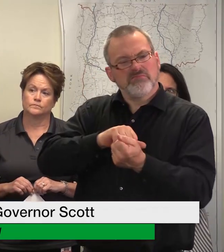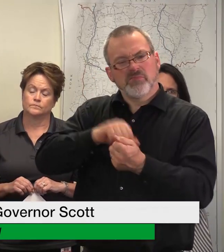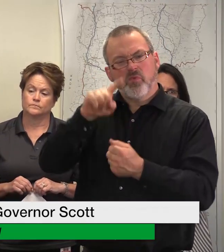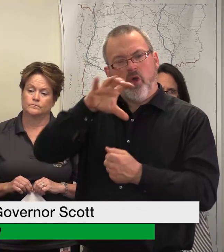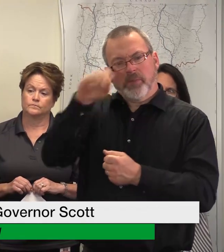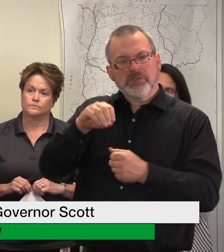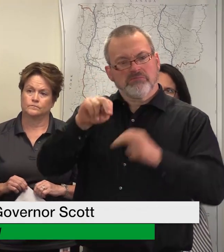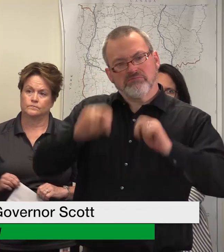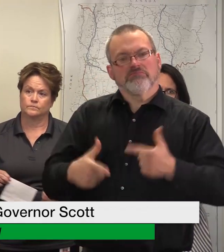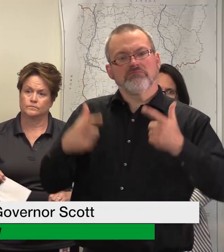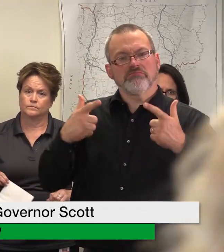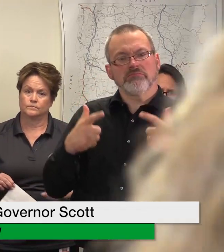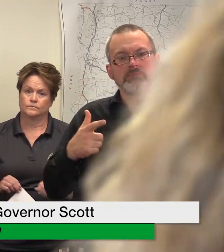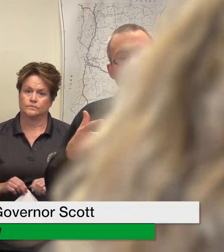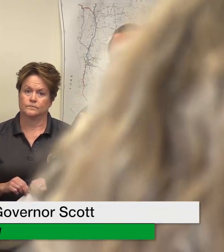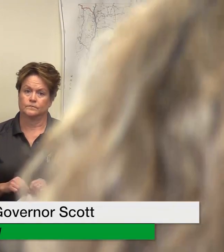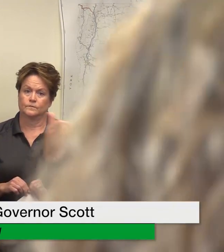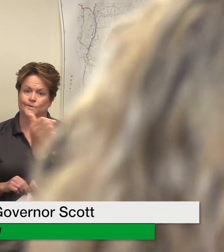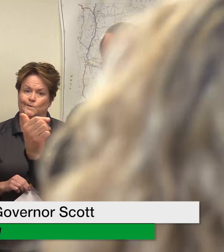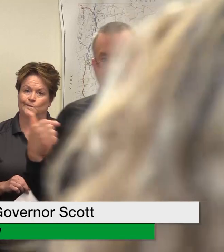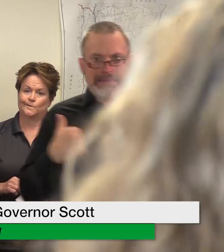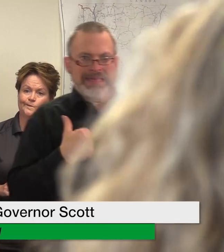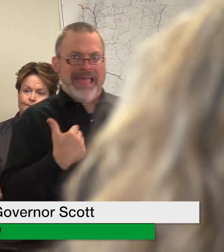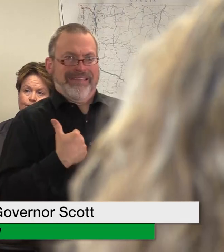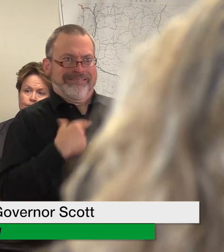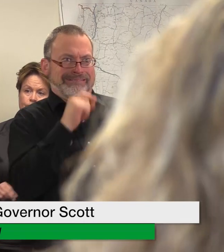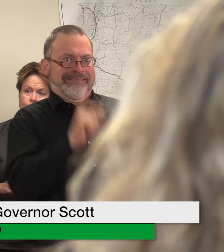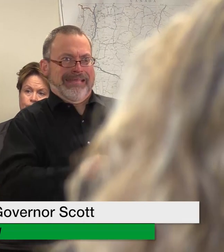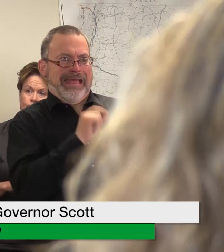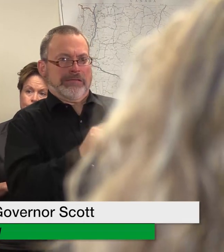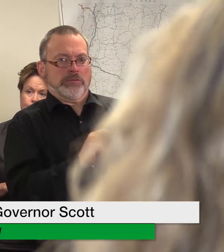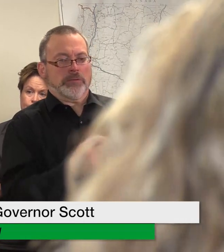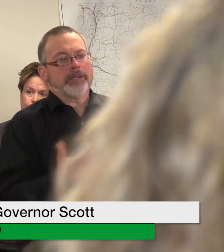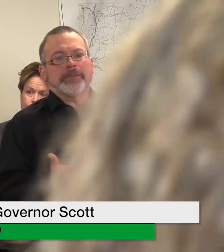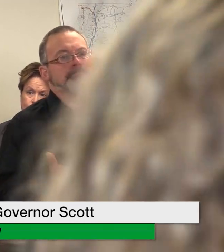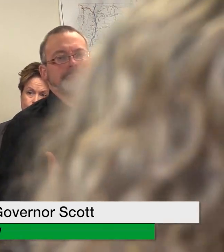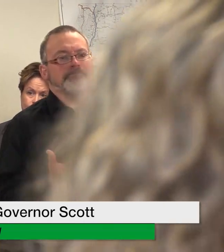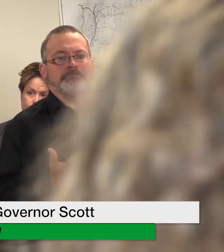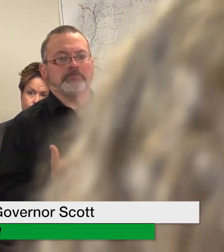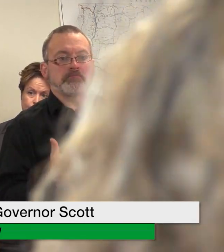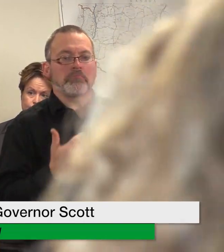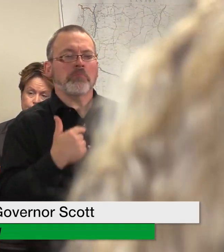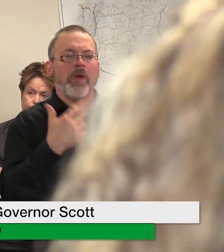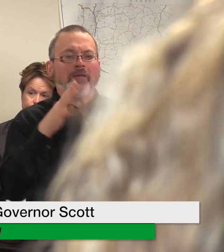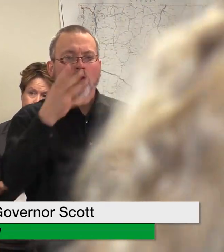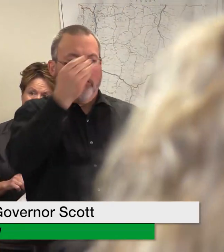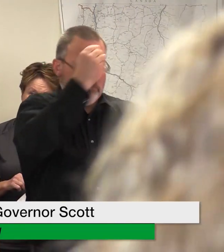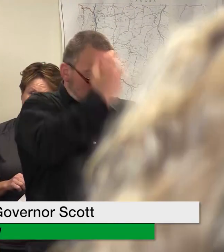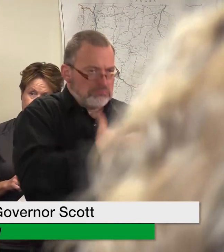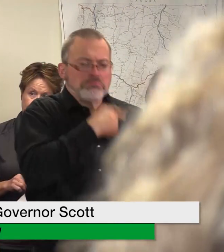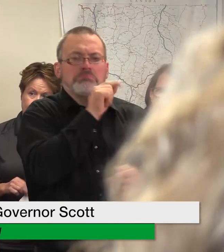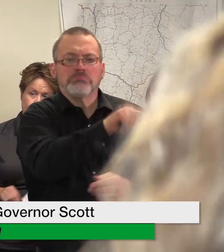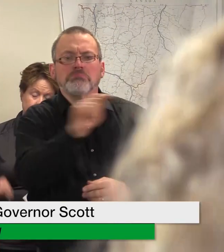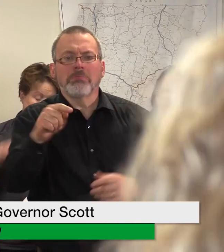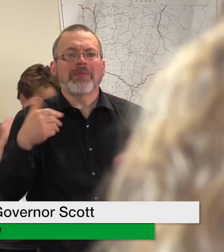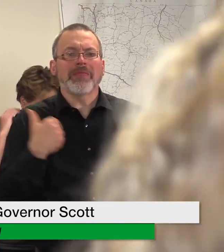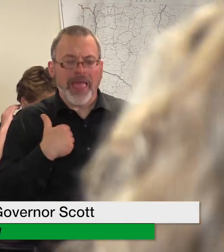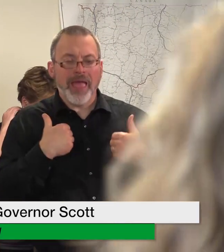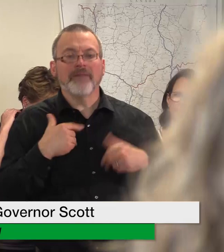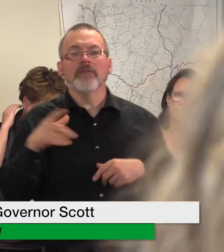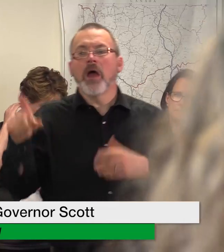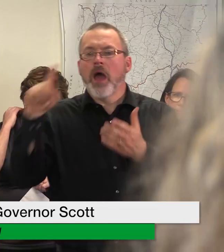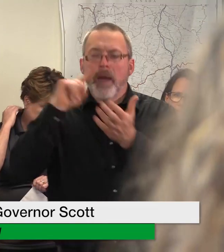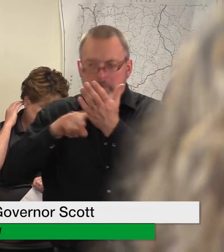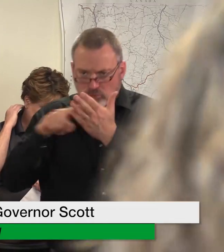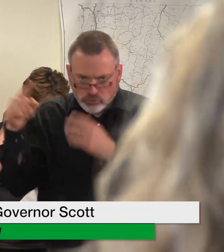We don't have definitive information. We have information from people who have reached out. We have information from inspectors that look at them, but it is a